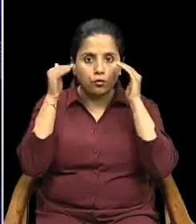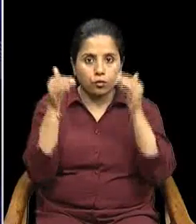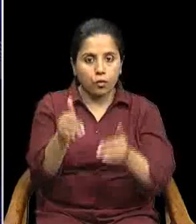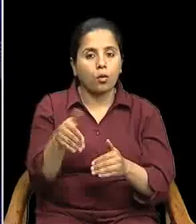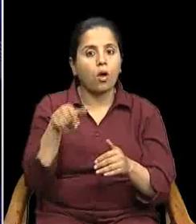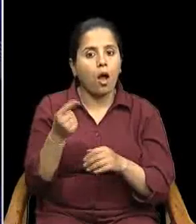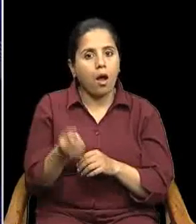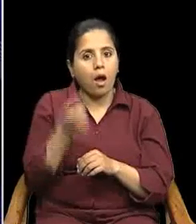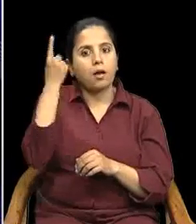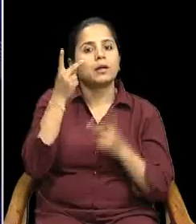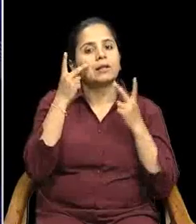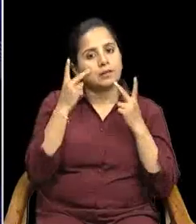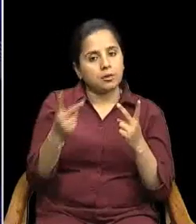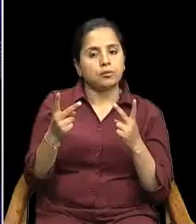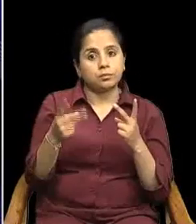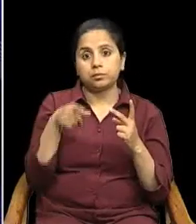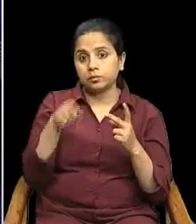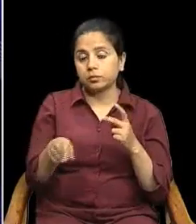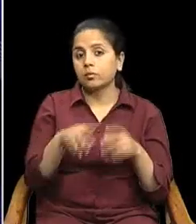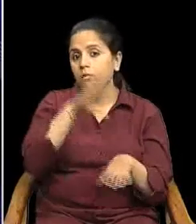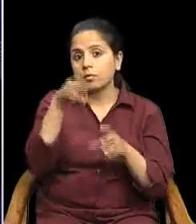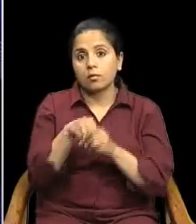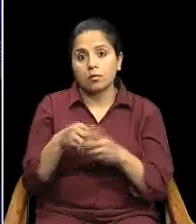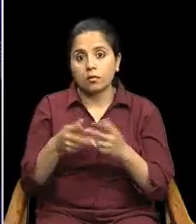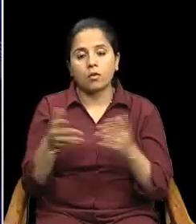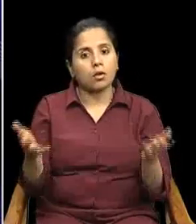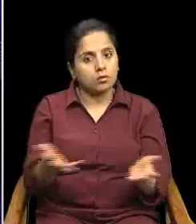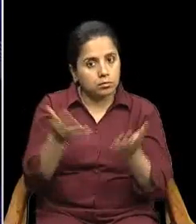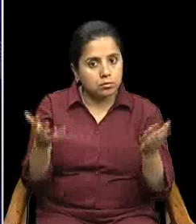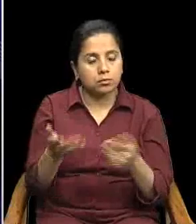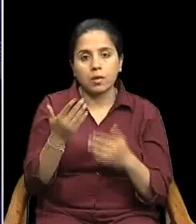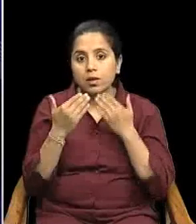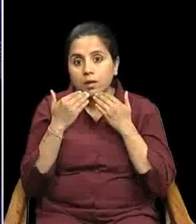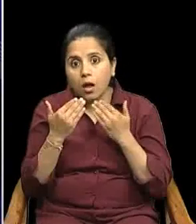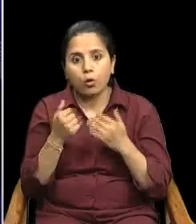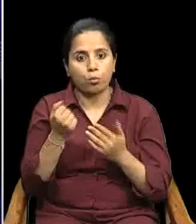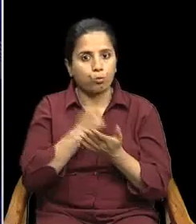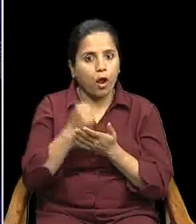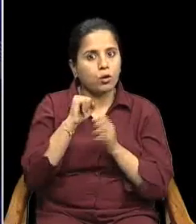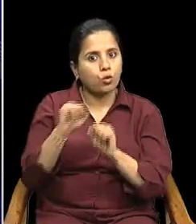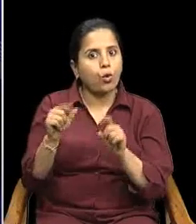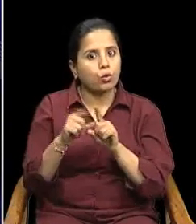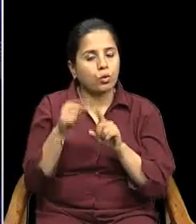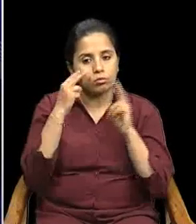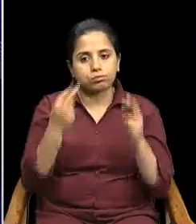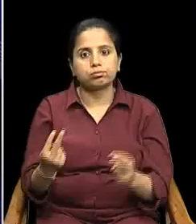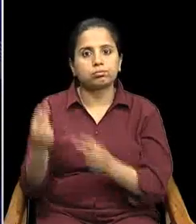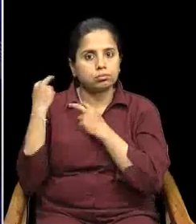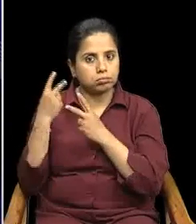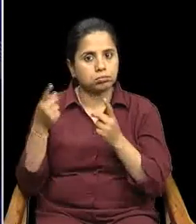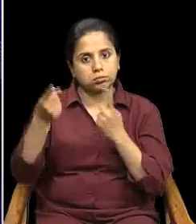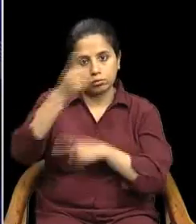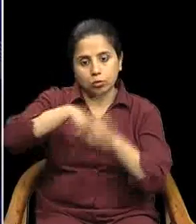and understanding. This involves encouraging the gratitude practices and the reflection among